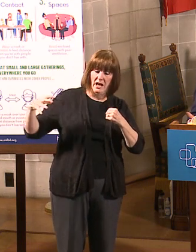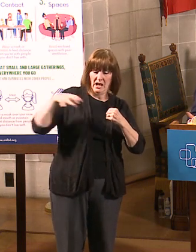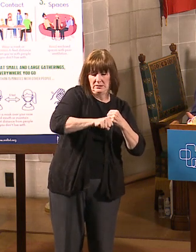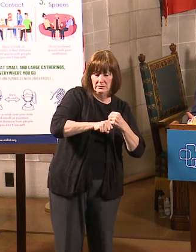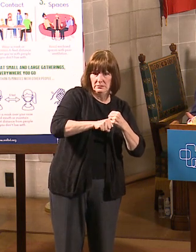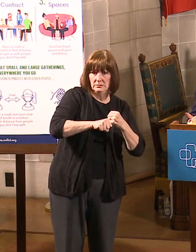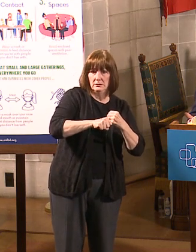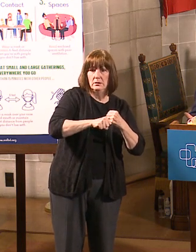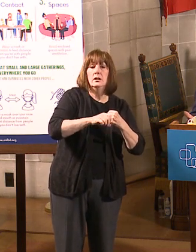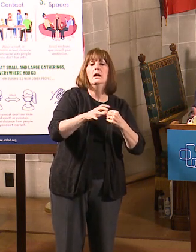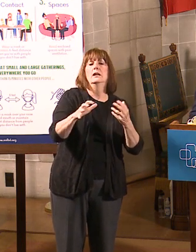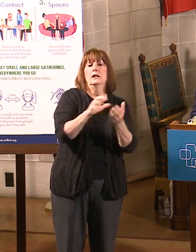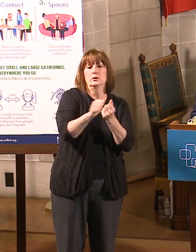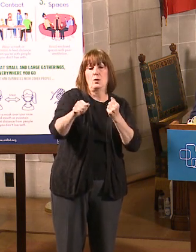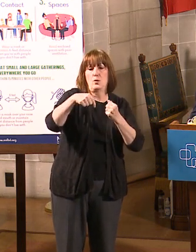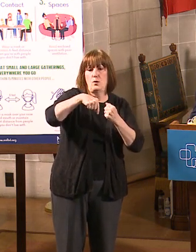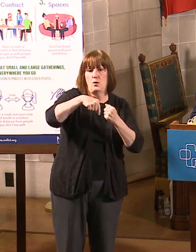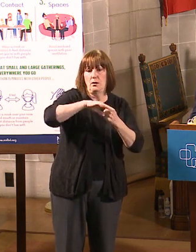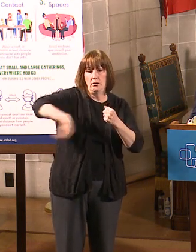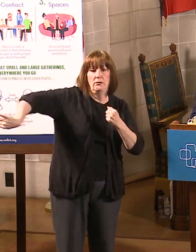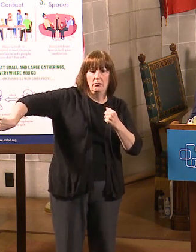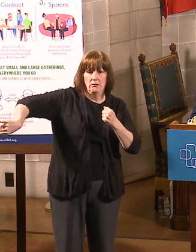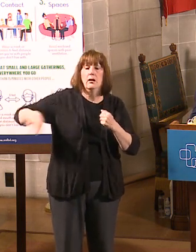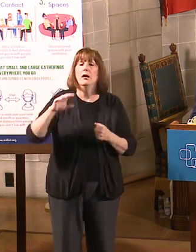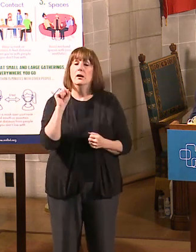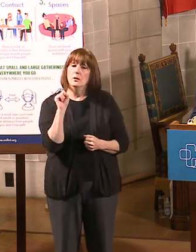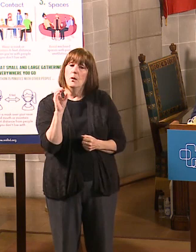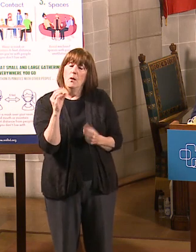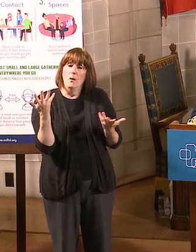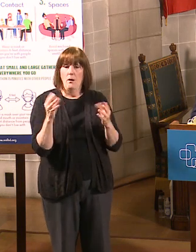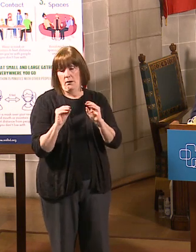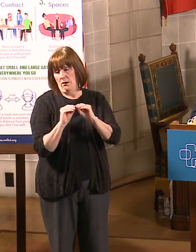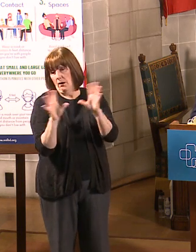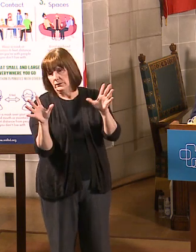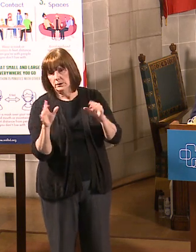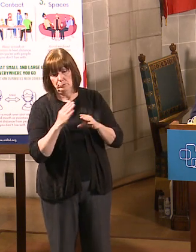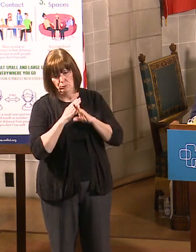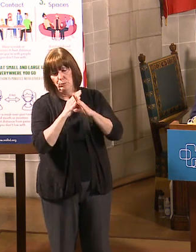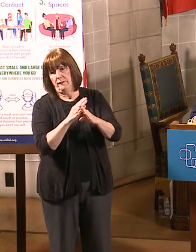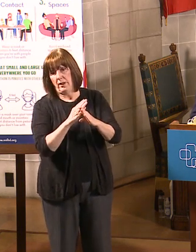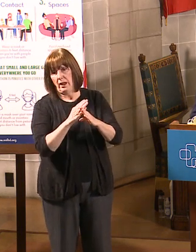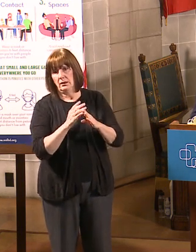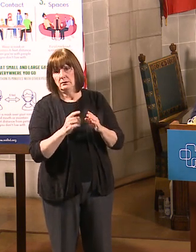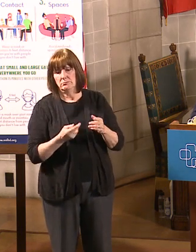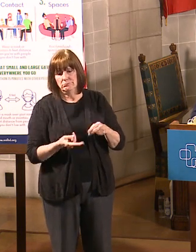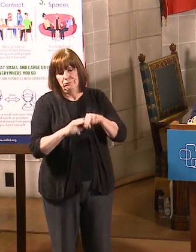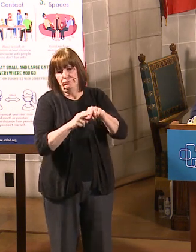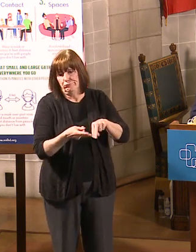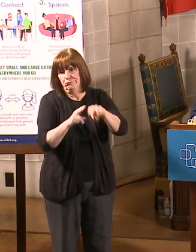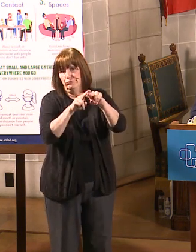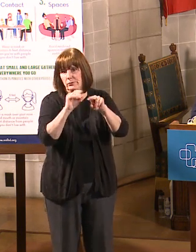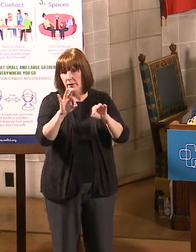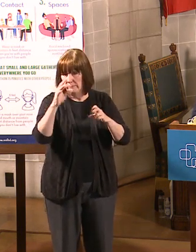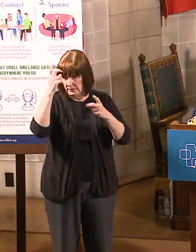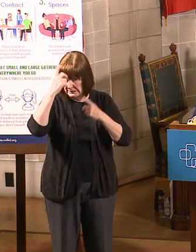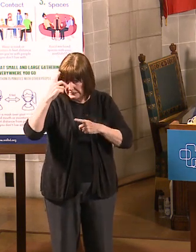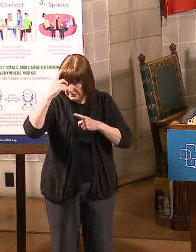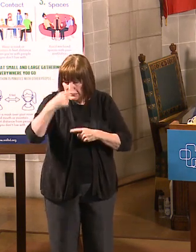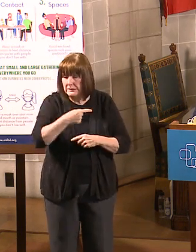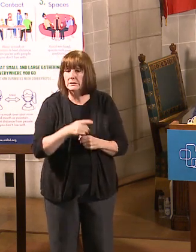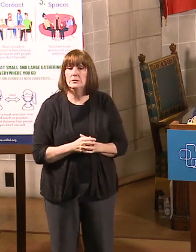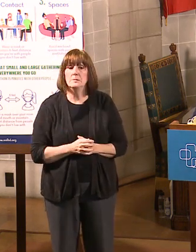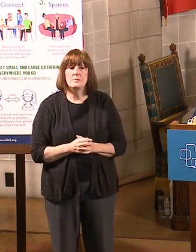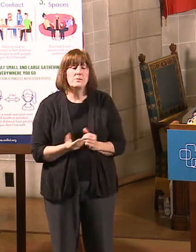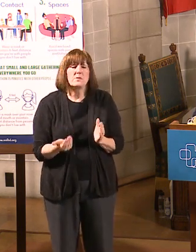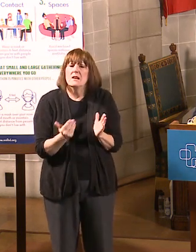then destroys the virus. So it obviously prevents the progression of the disease.